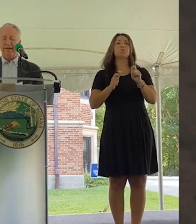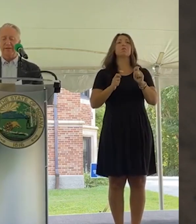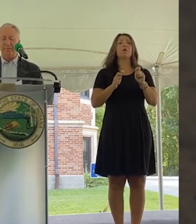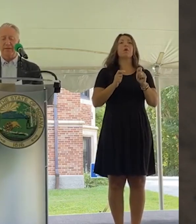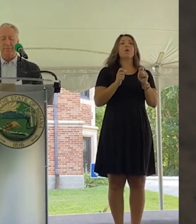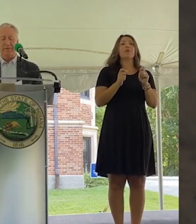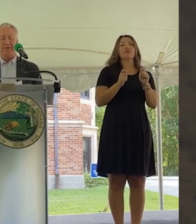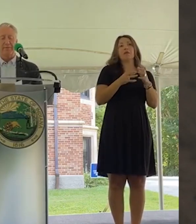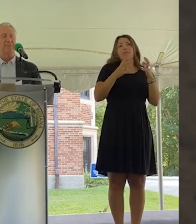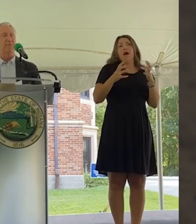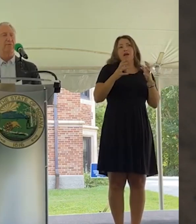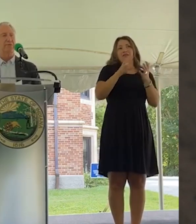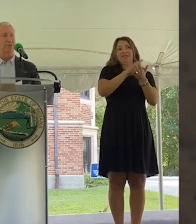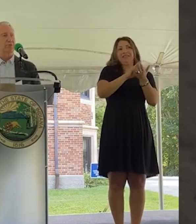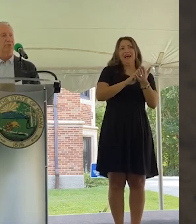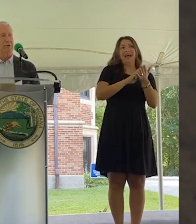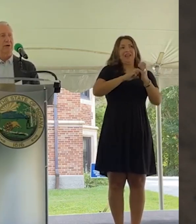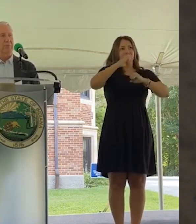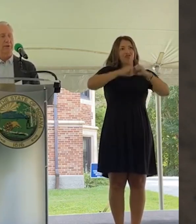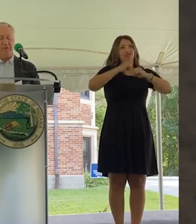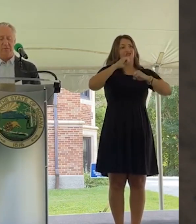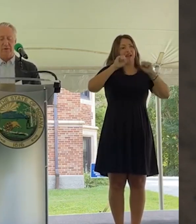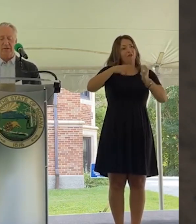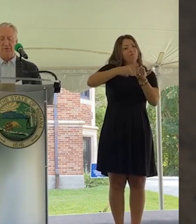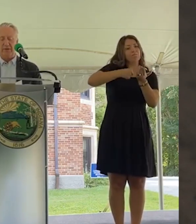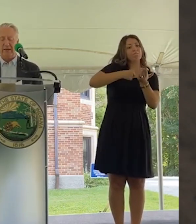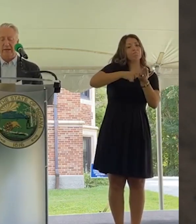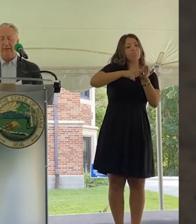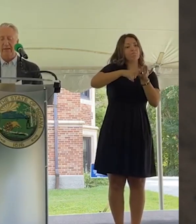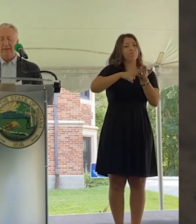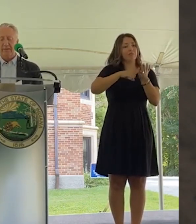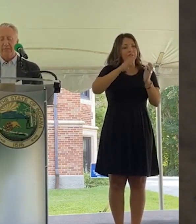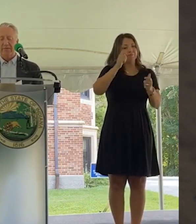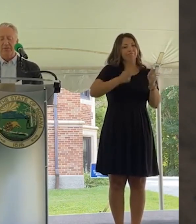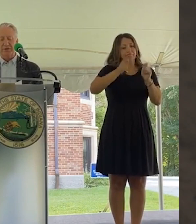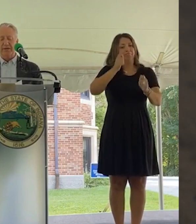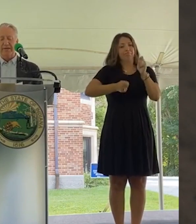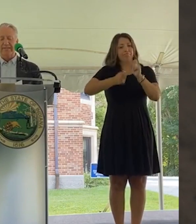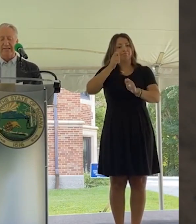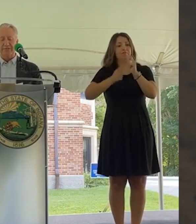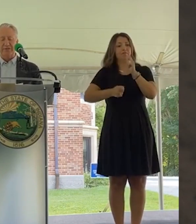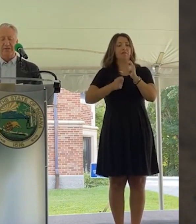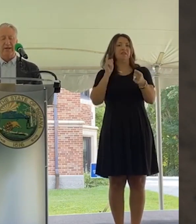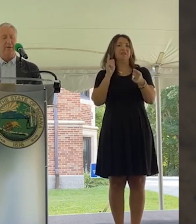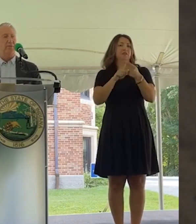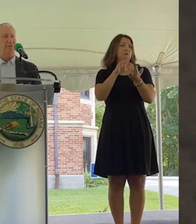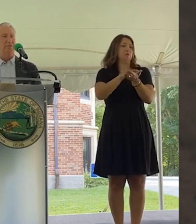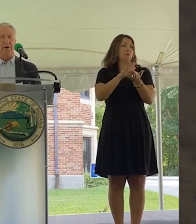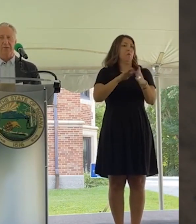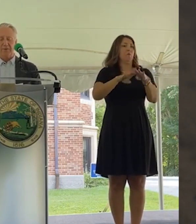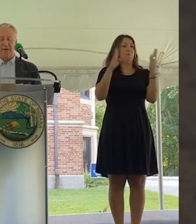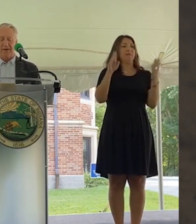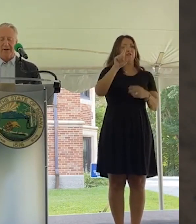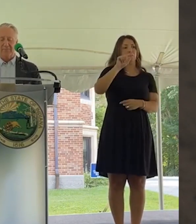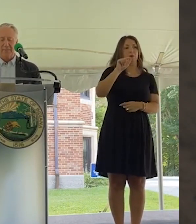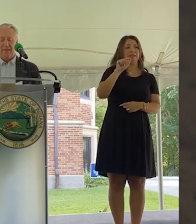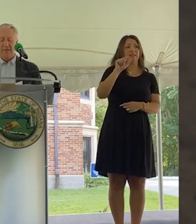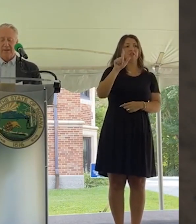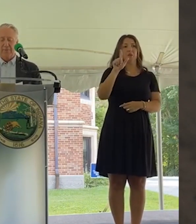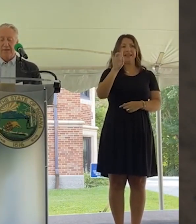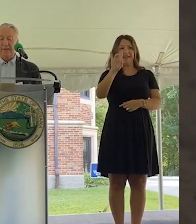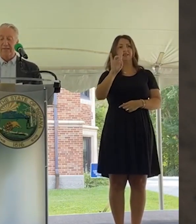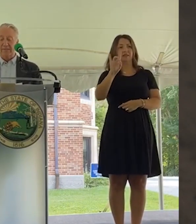construction work yet to be completed before the schools reopen in 2028, but the journey continues today with this